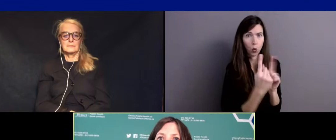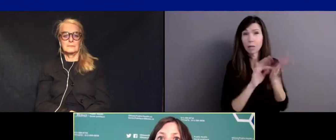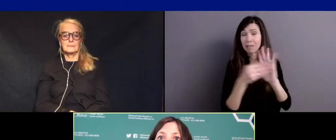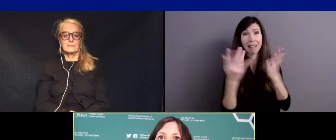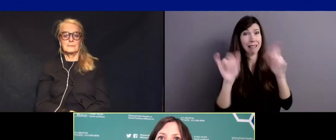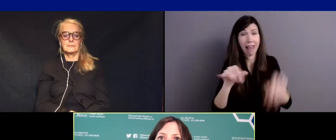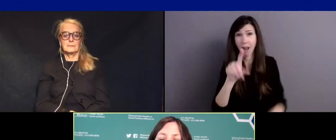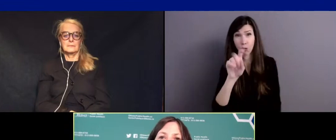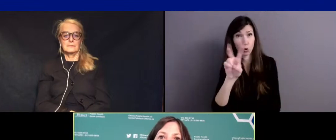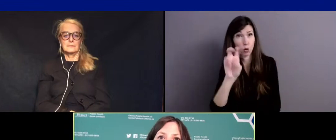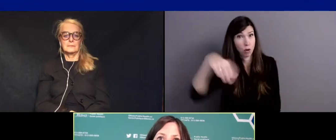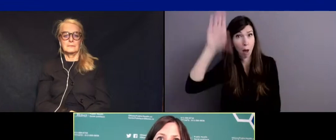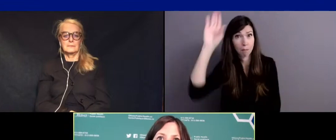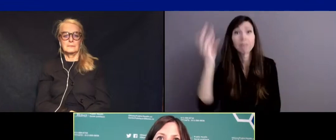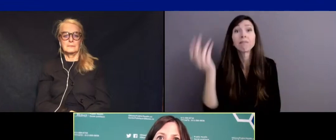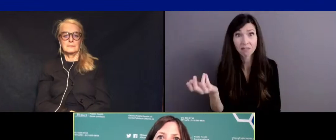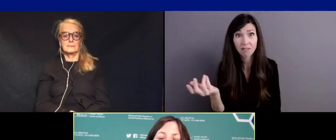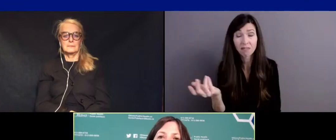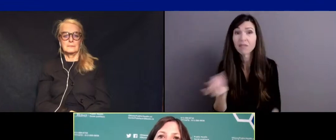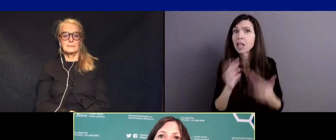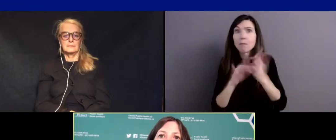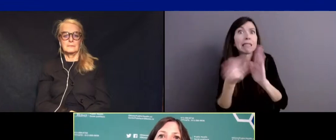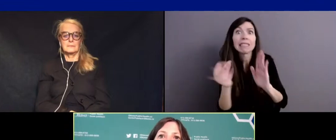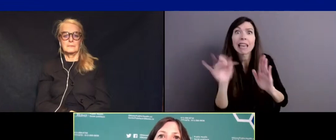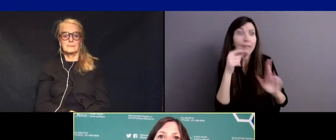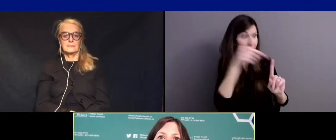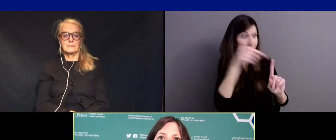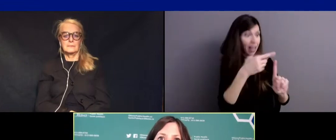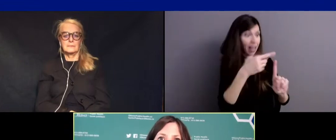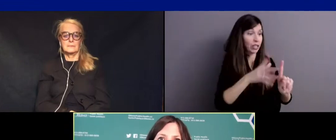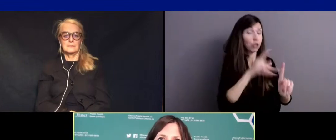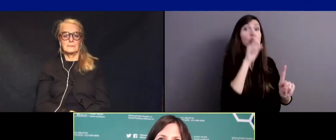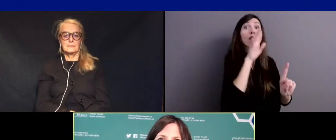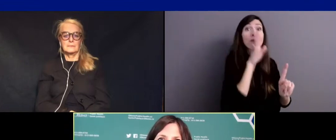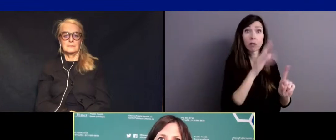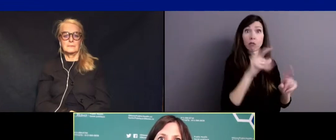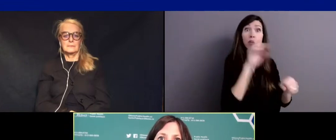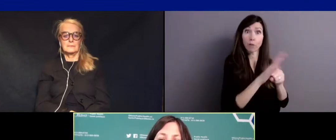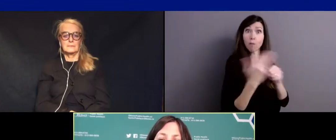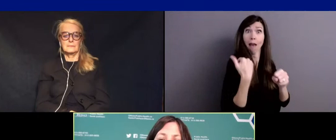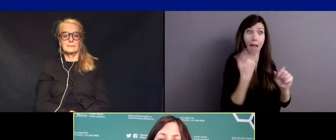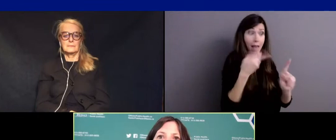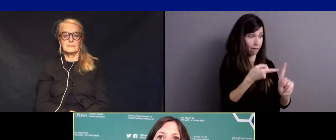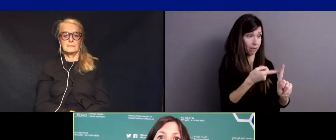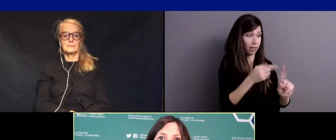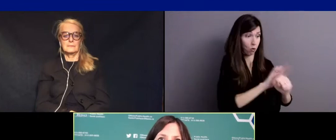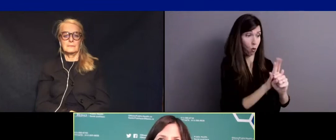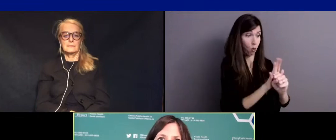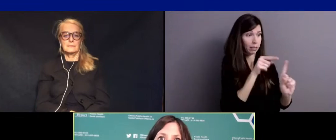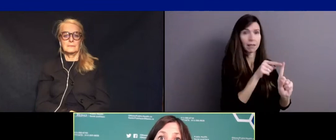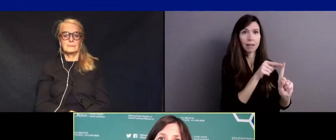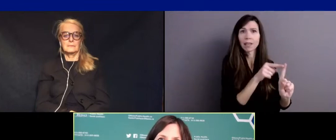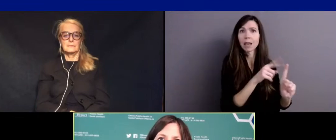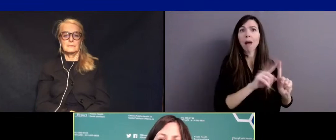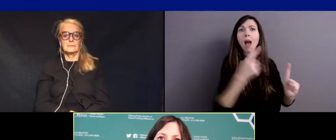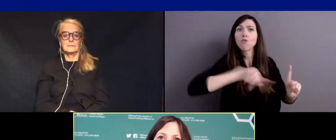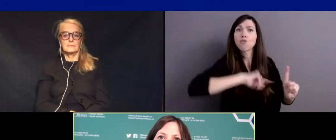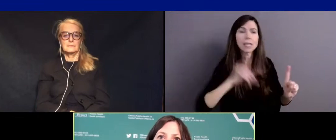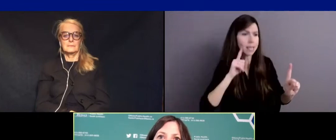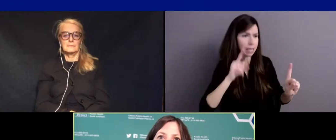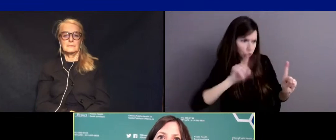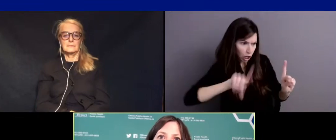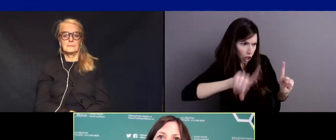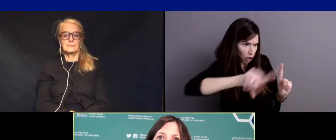identified who've been in close contact with someone who tested positive, who need to self-isolate and then go for testing